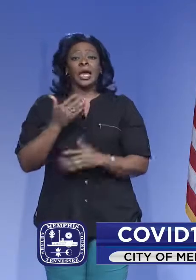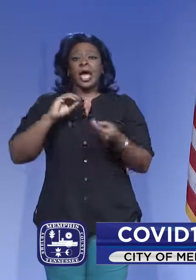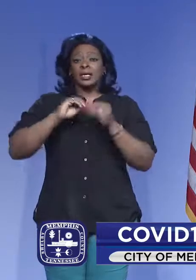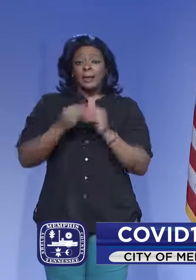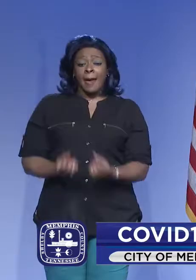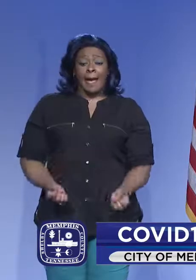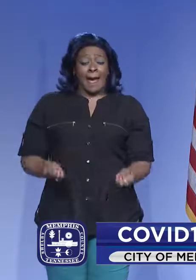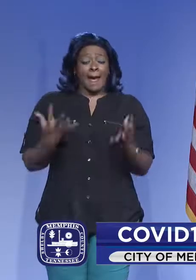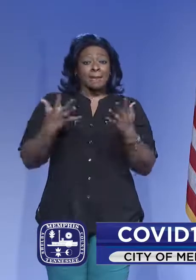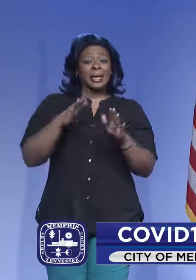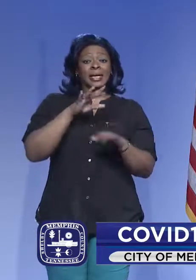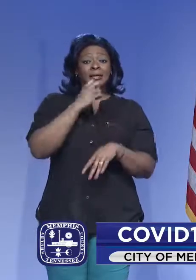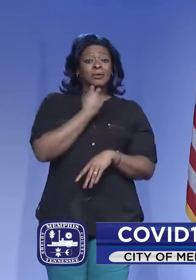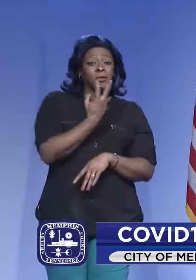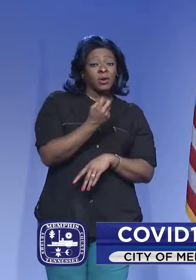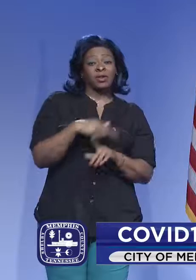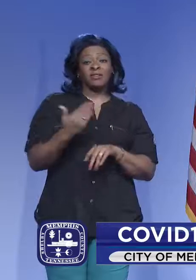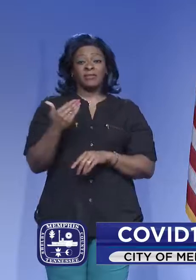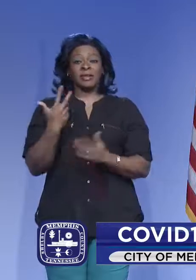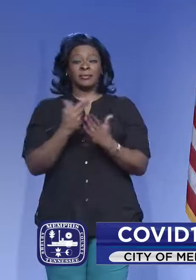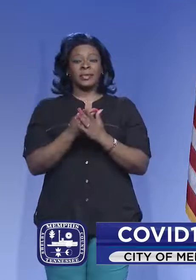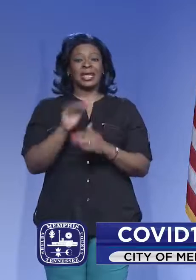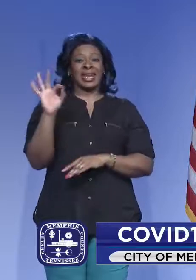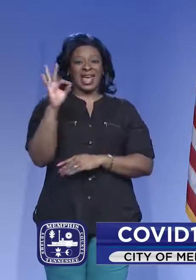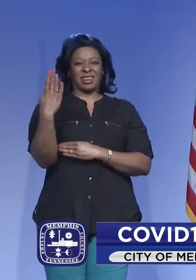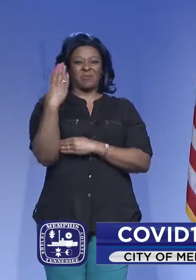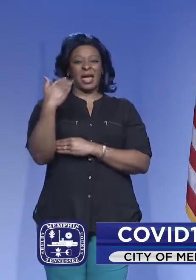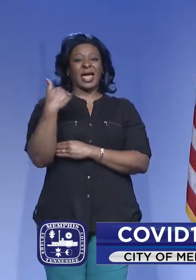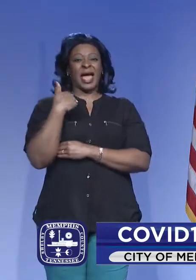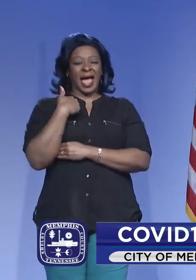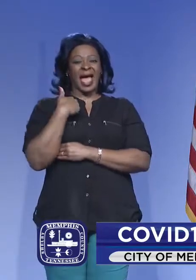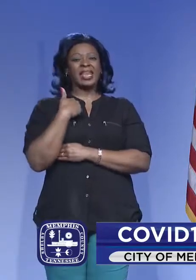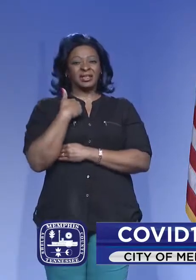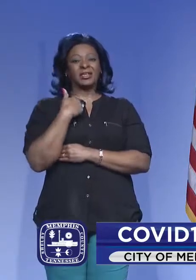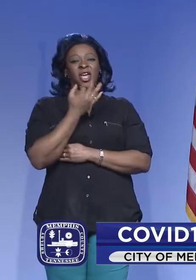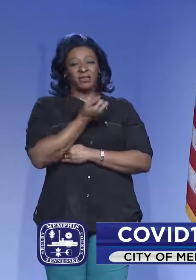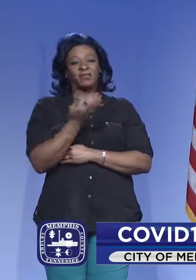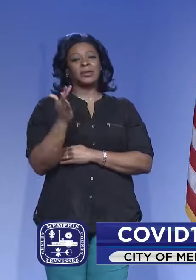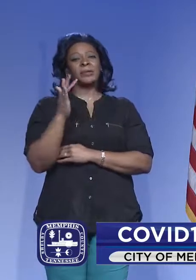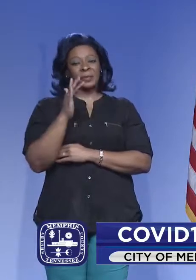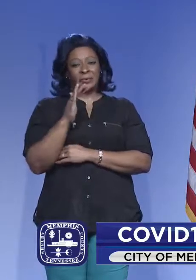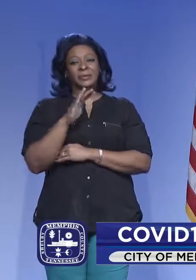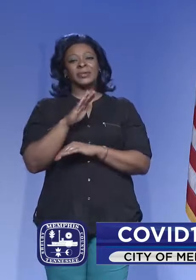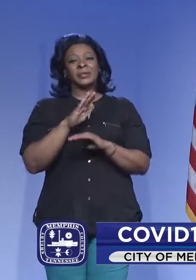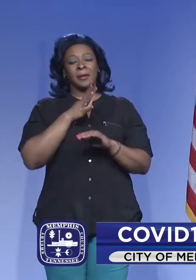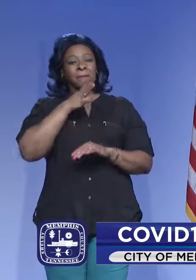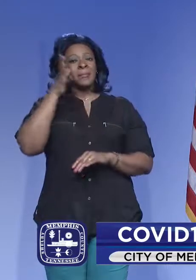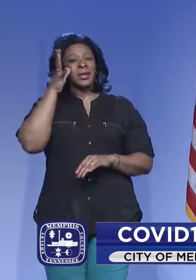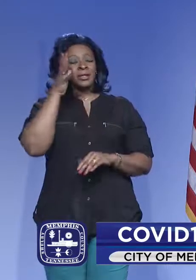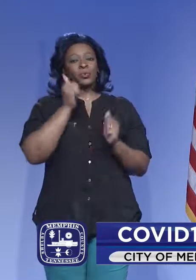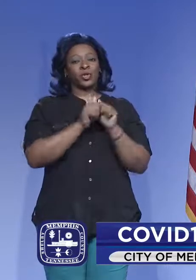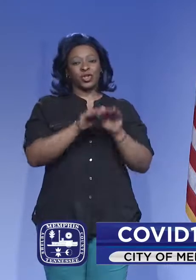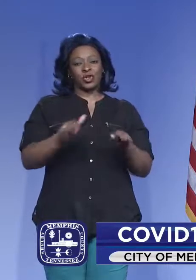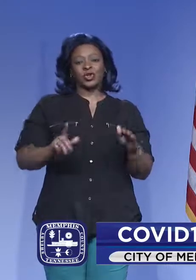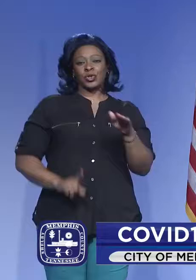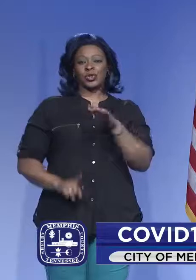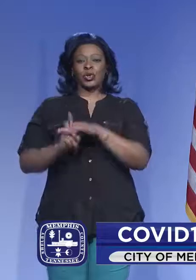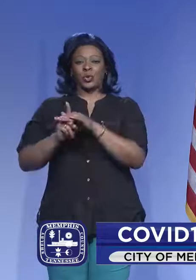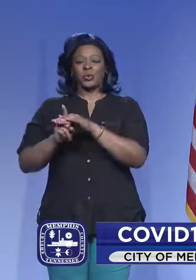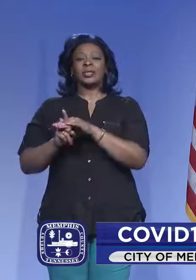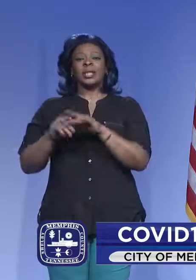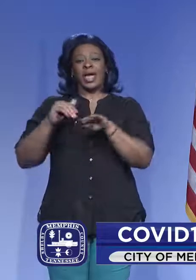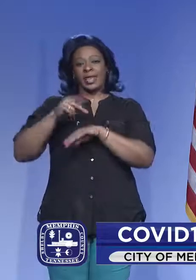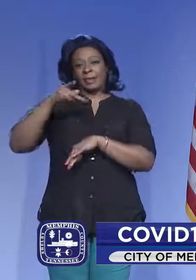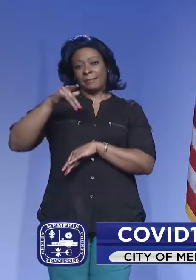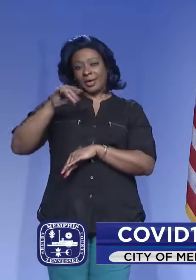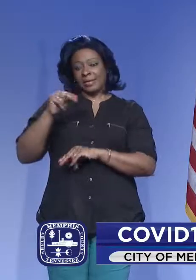that presented, but as of about 9 o'clock this morning, we had a handful of parents and their children show up, at least at the Pipkin